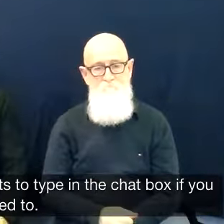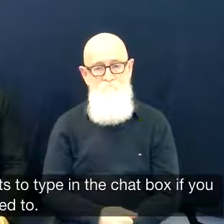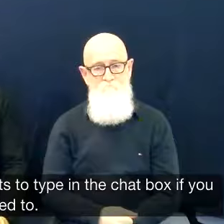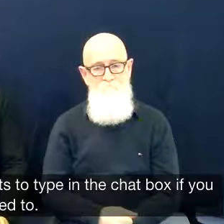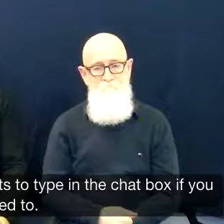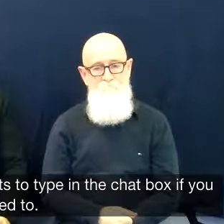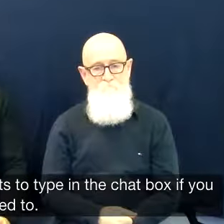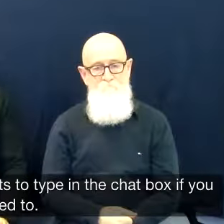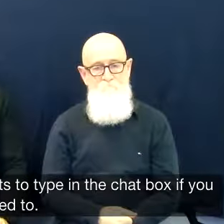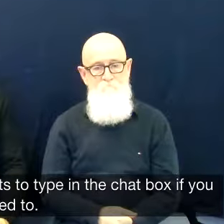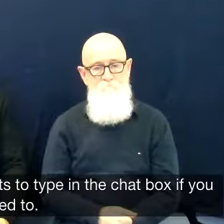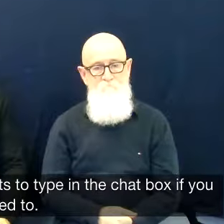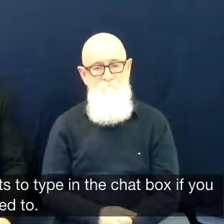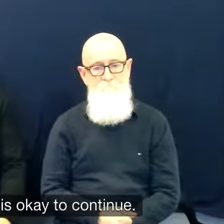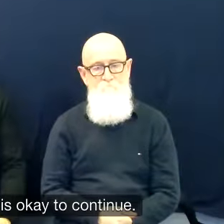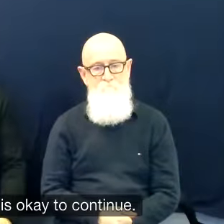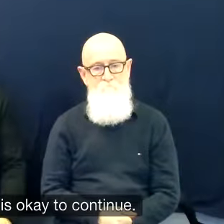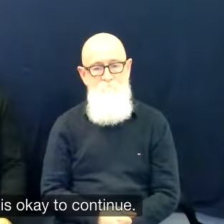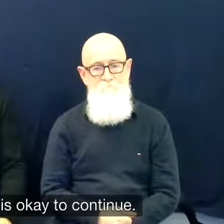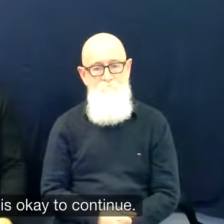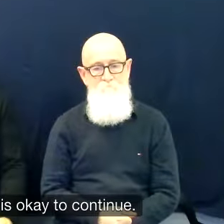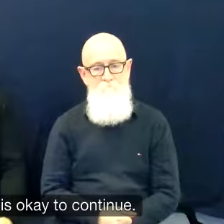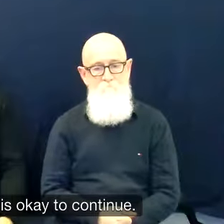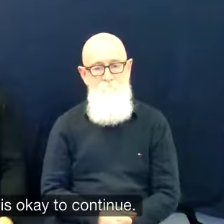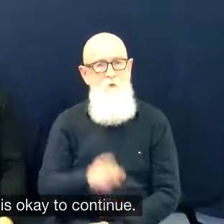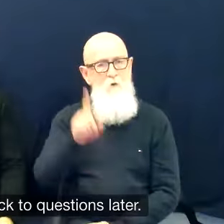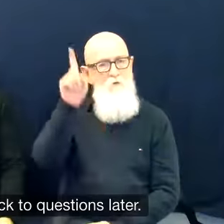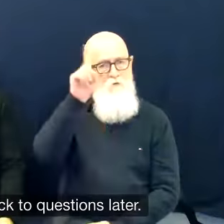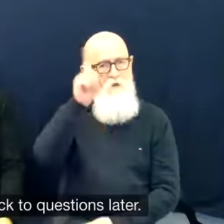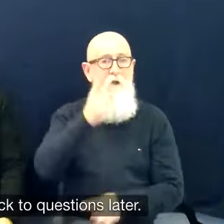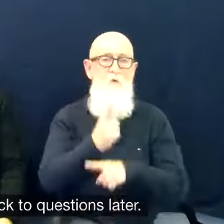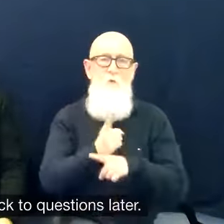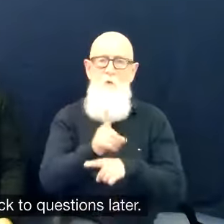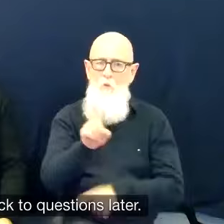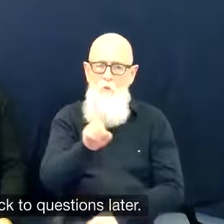So I would like to begin today's session is about goal setting.